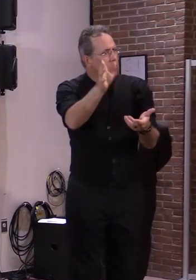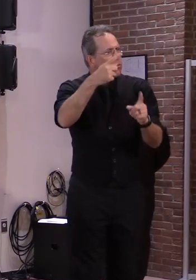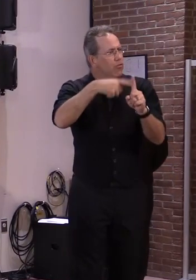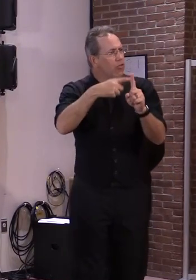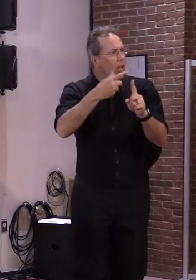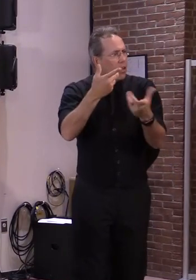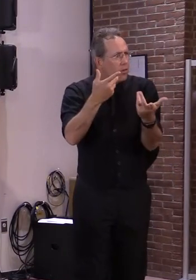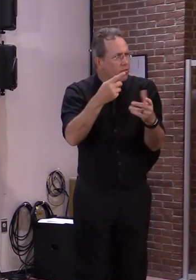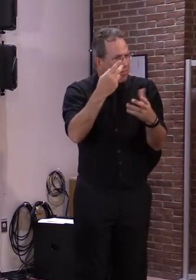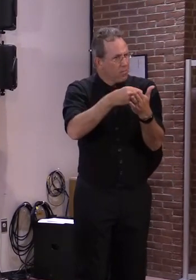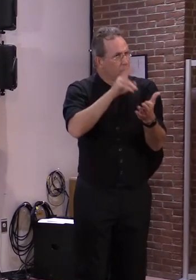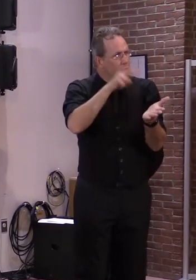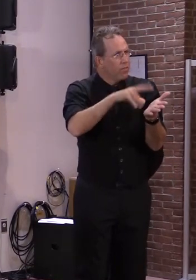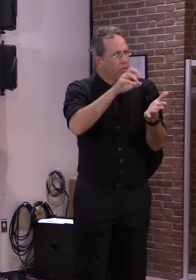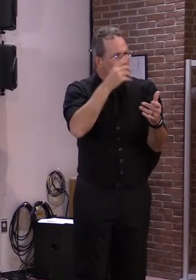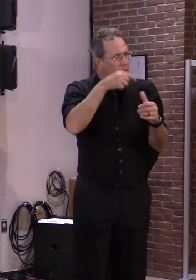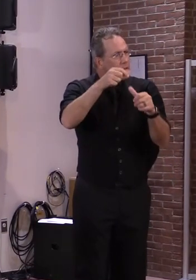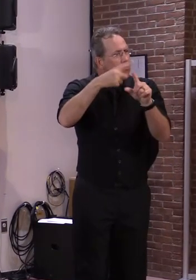rate.